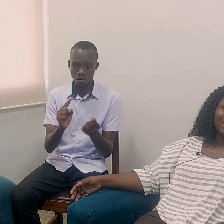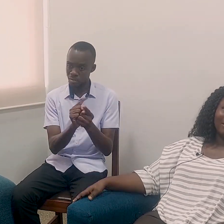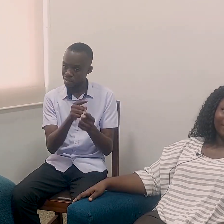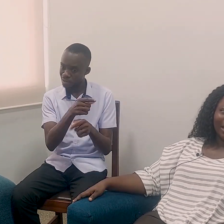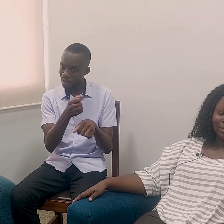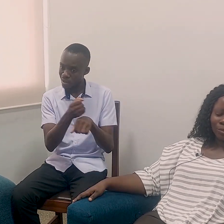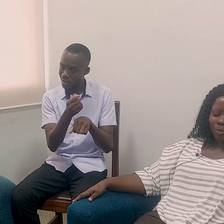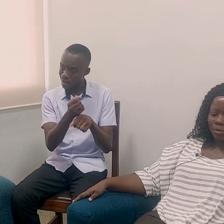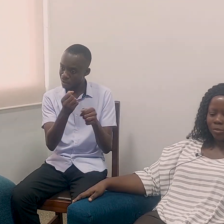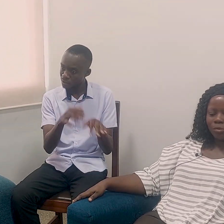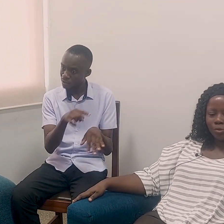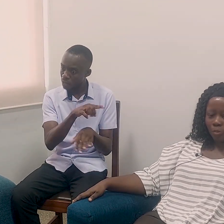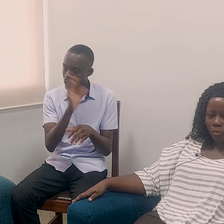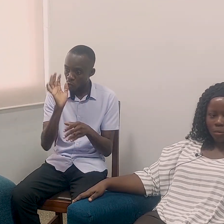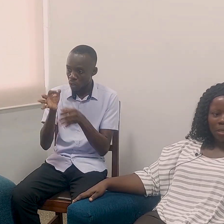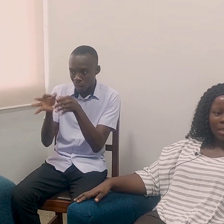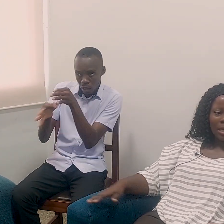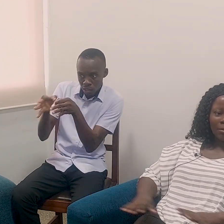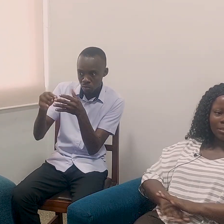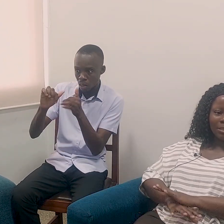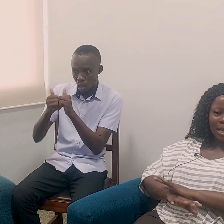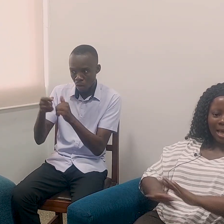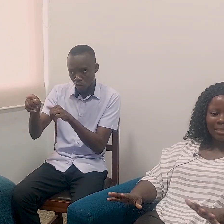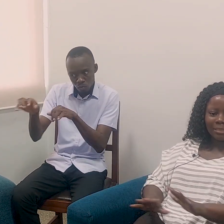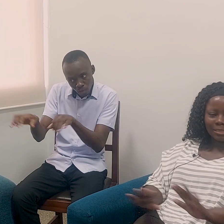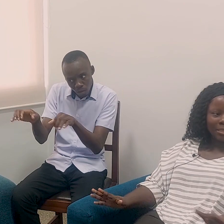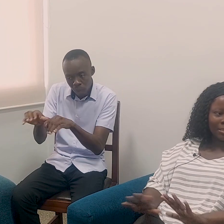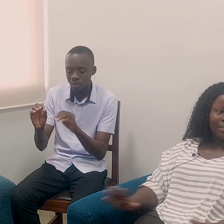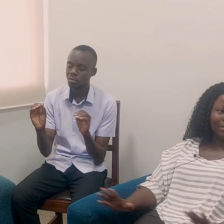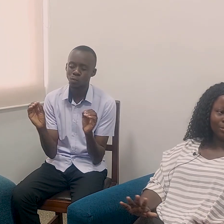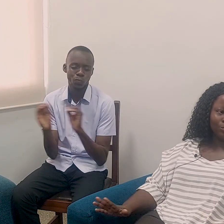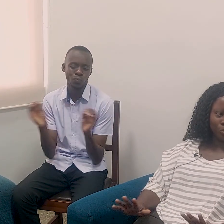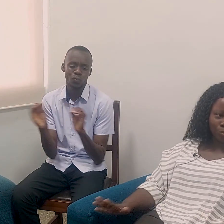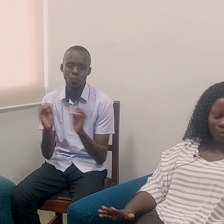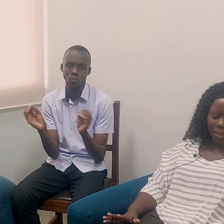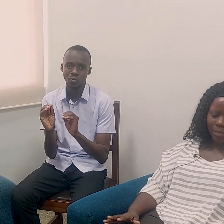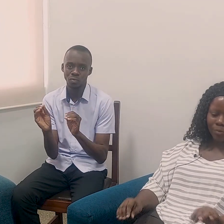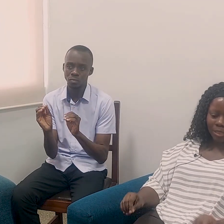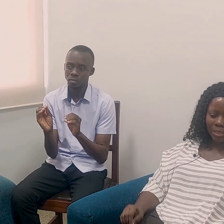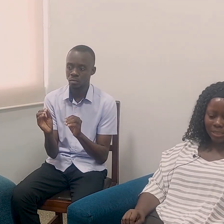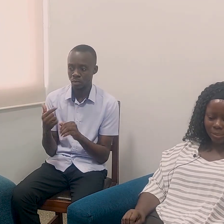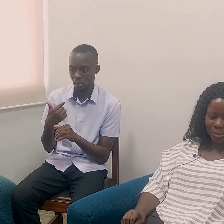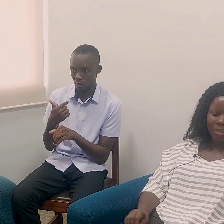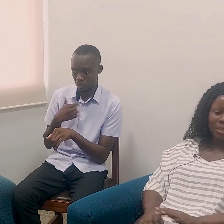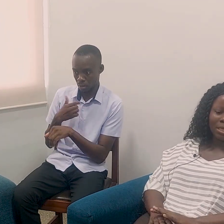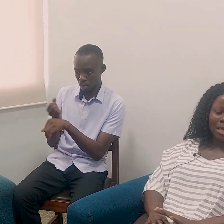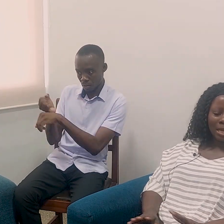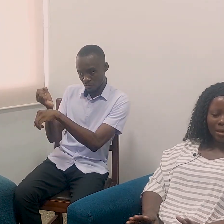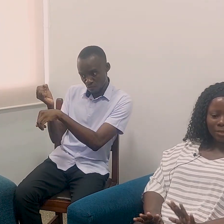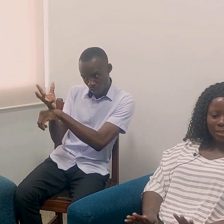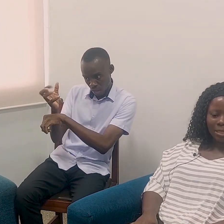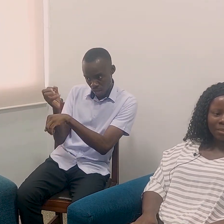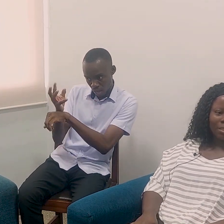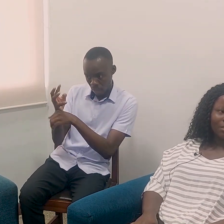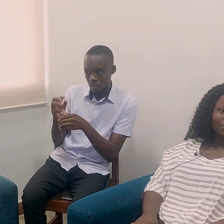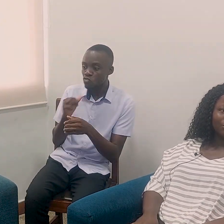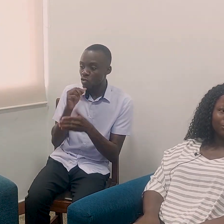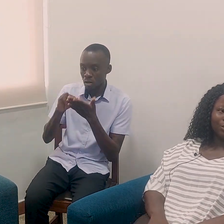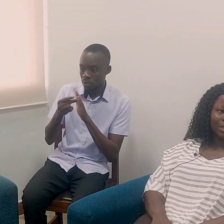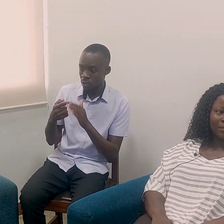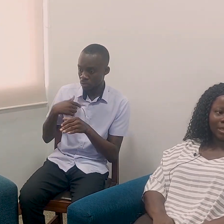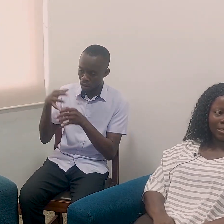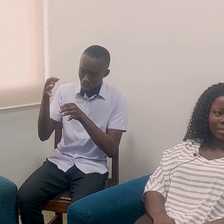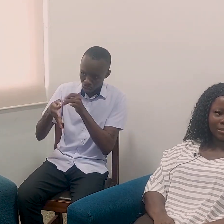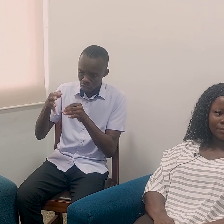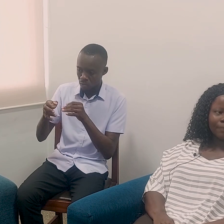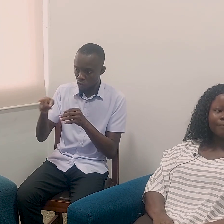you'll be advised on what to do. No. Counseling has nothing to do with, and we insist on it, counseling has nothing to do